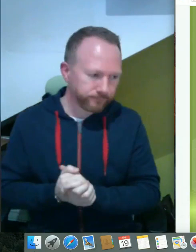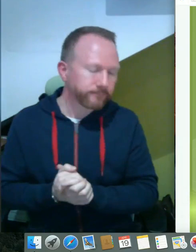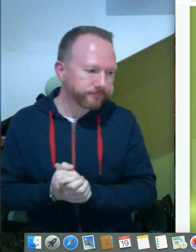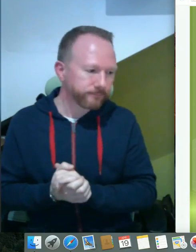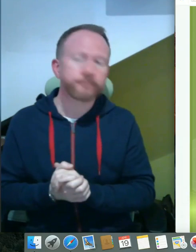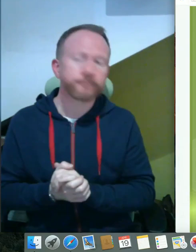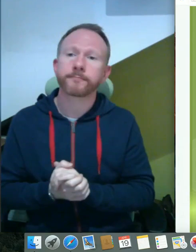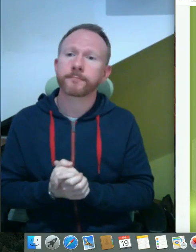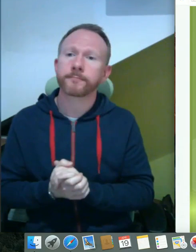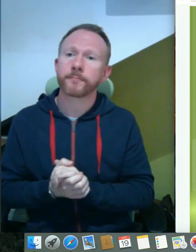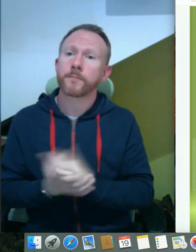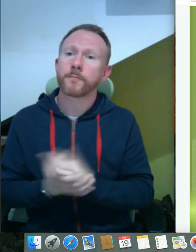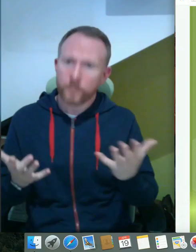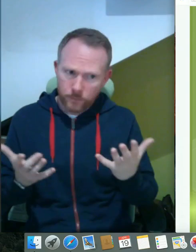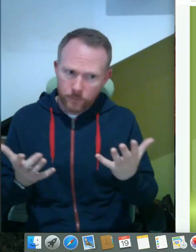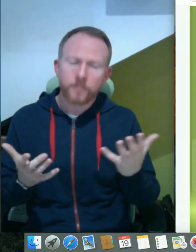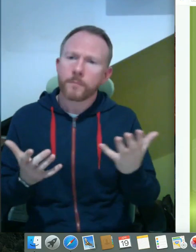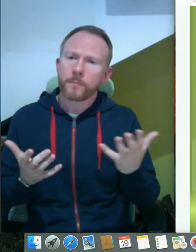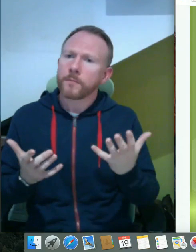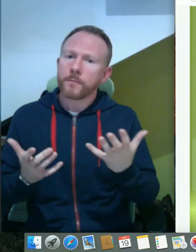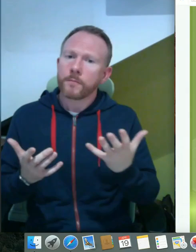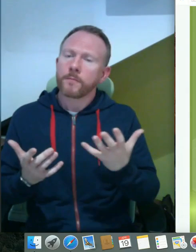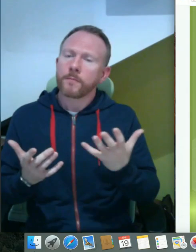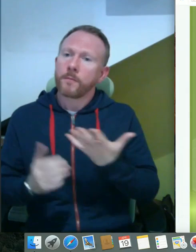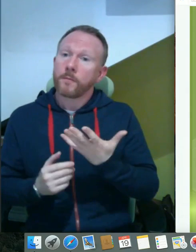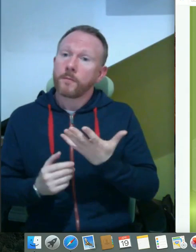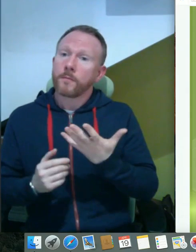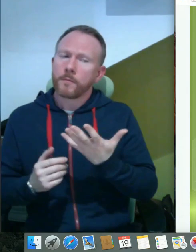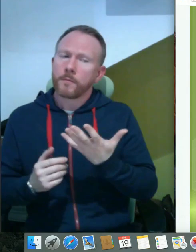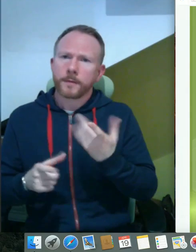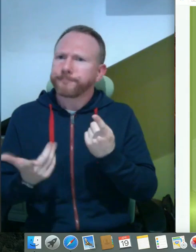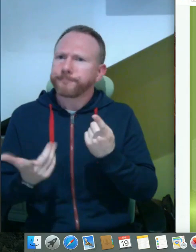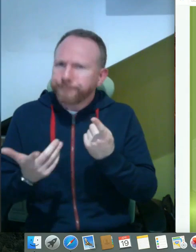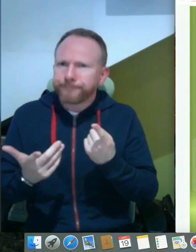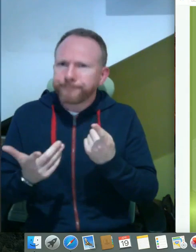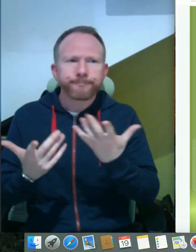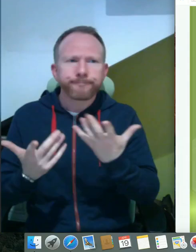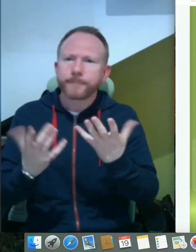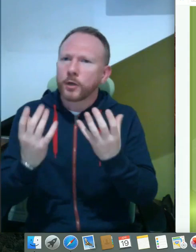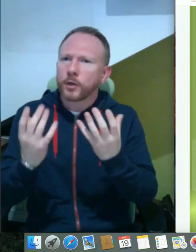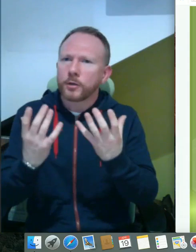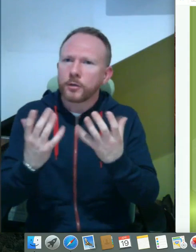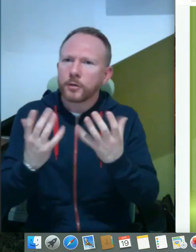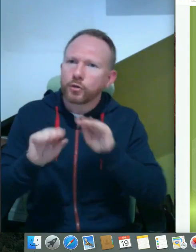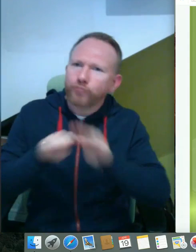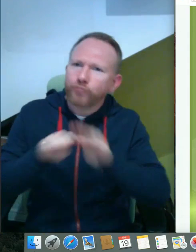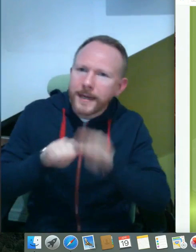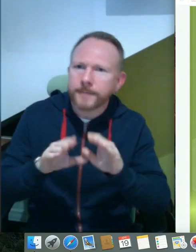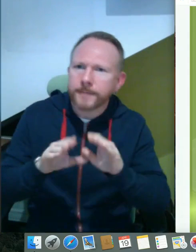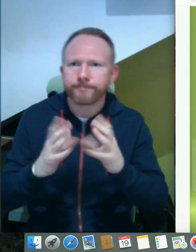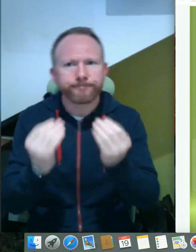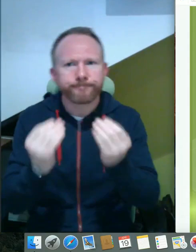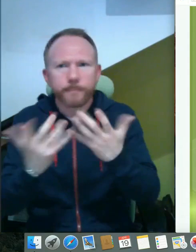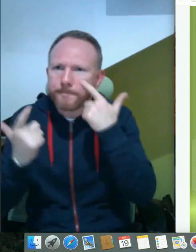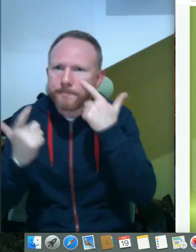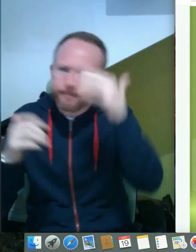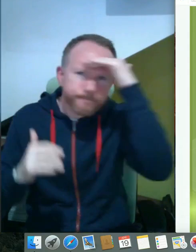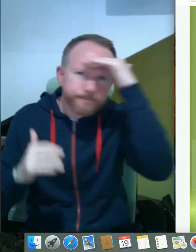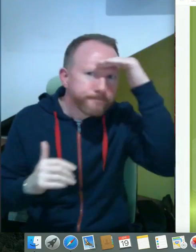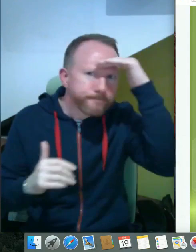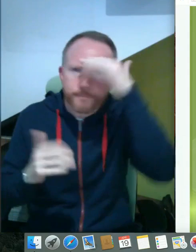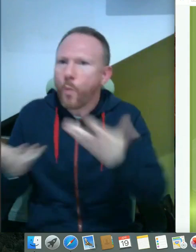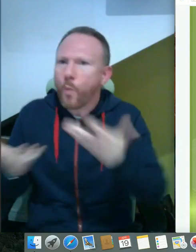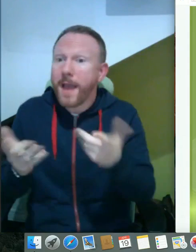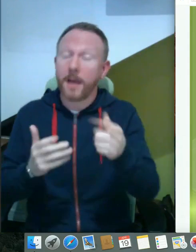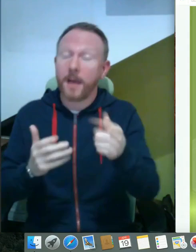talk about training and how to get the right training, and I liked Christopher Stone's comment that it's not just about